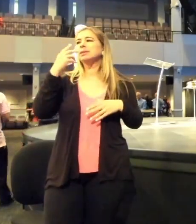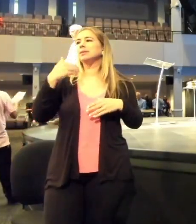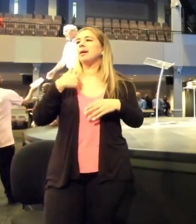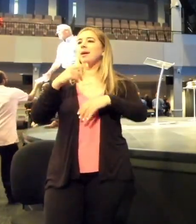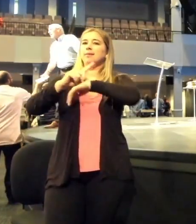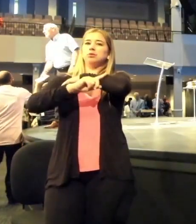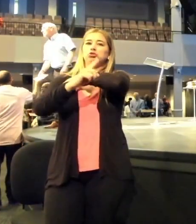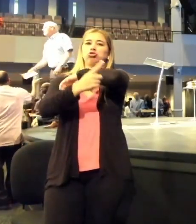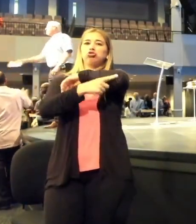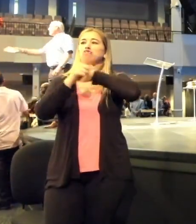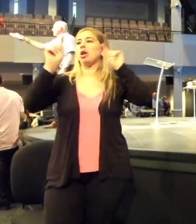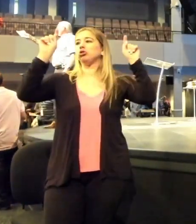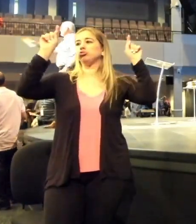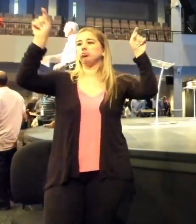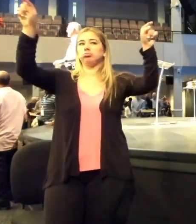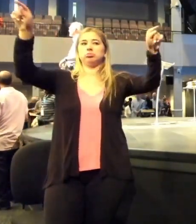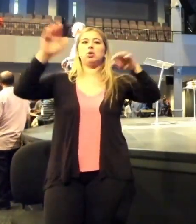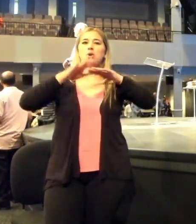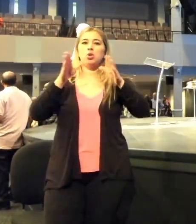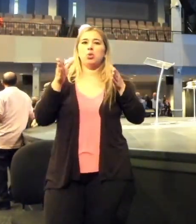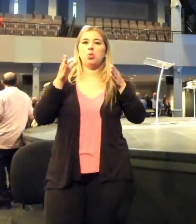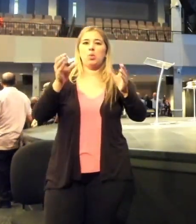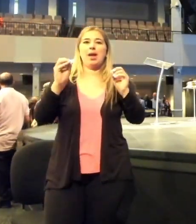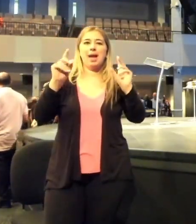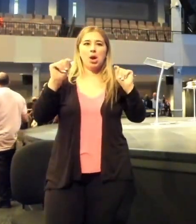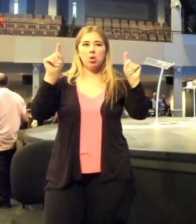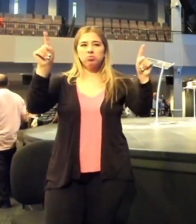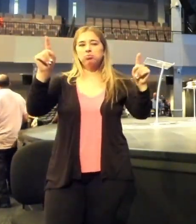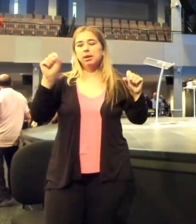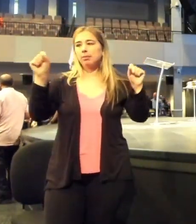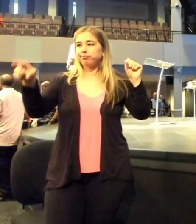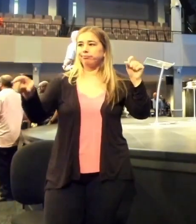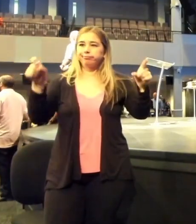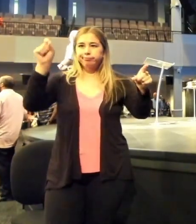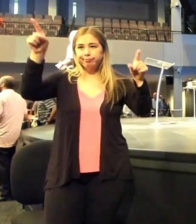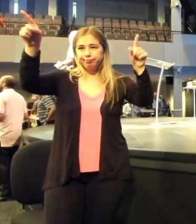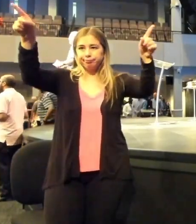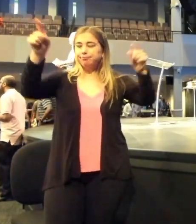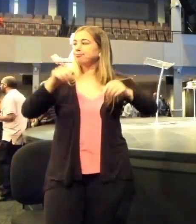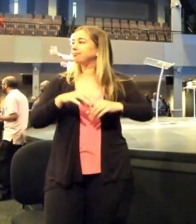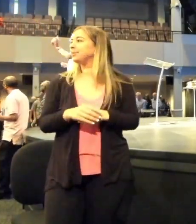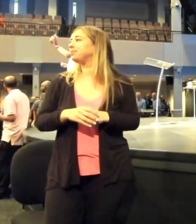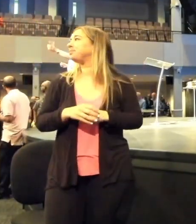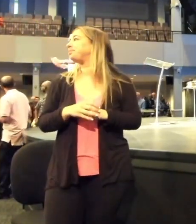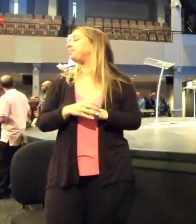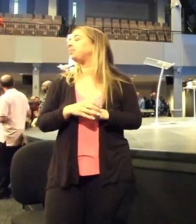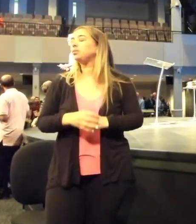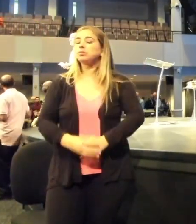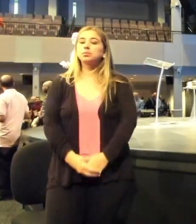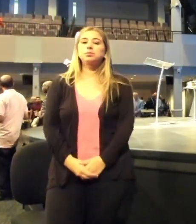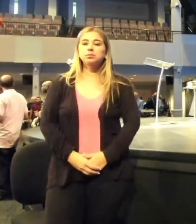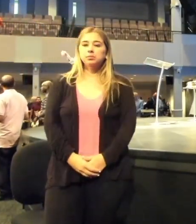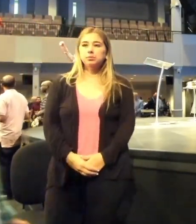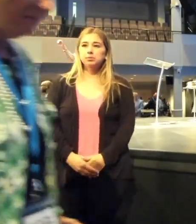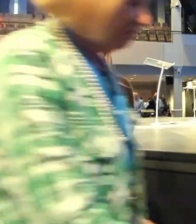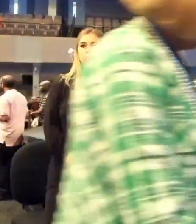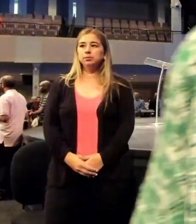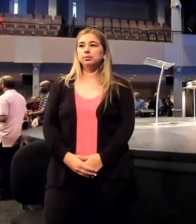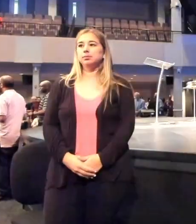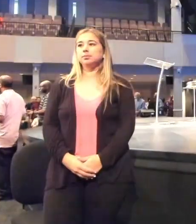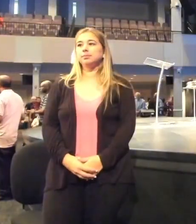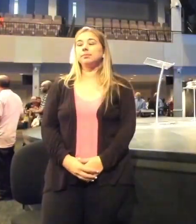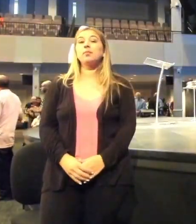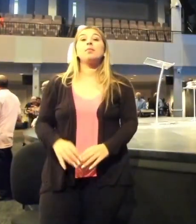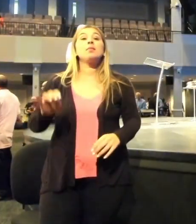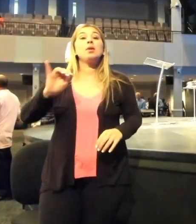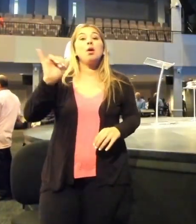back at the back part of the auditorium. There'll be some trash receptacles back there for you that people would make sure that you can drop those